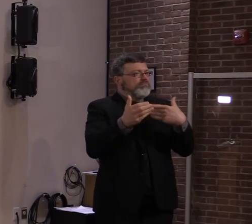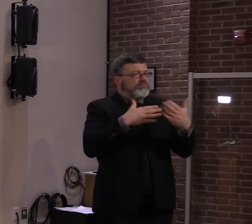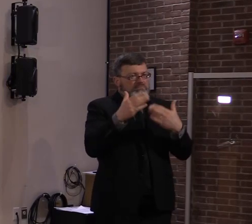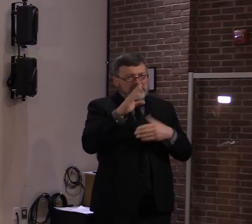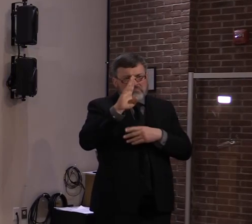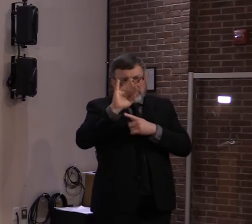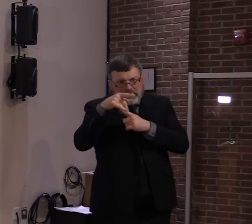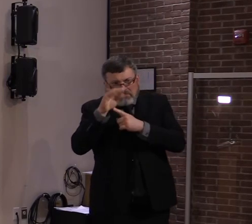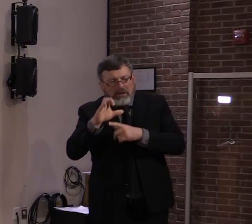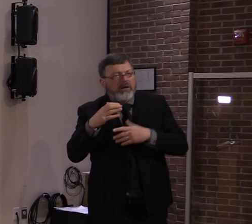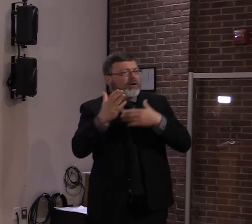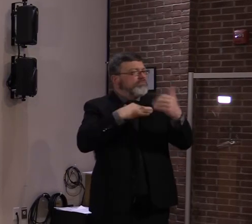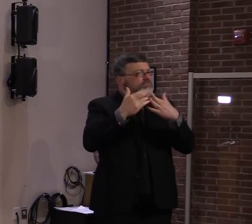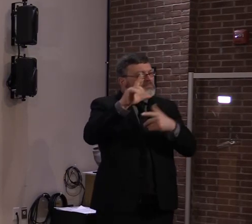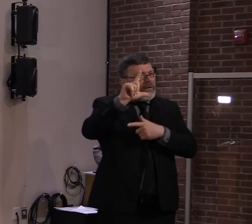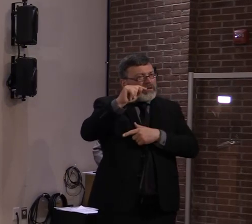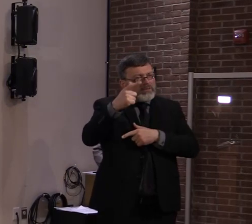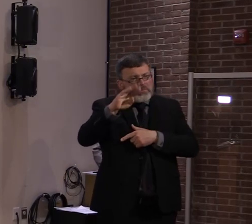practice.